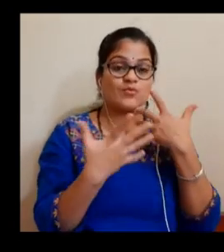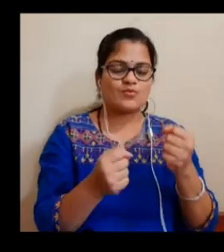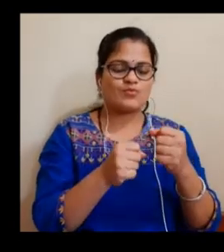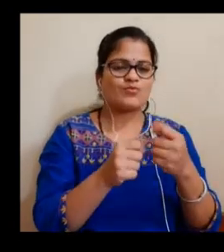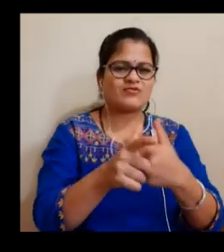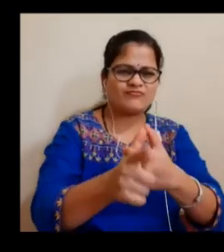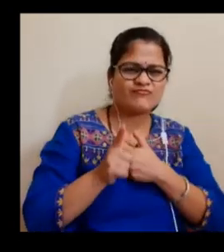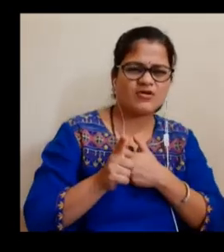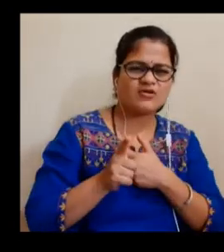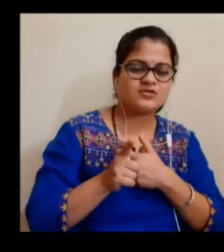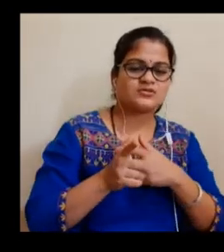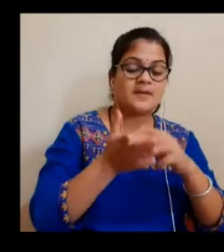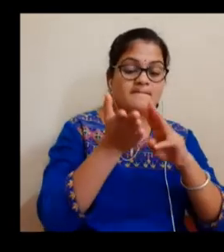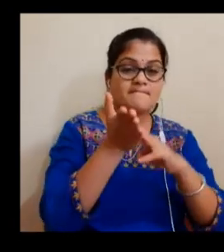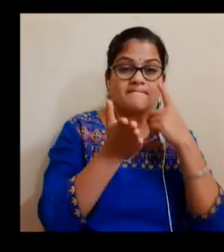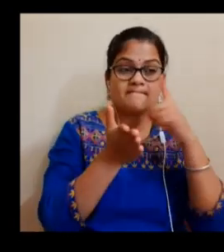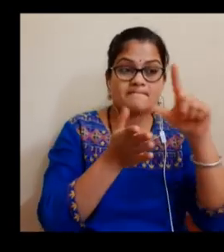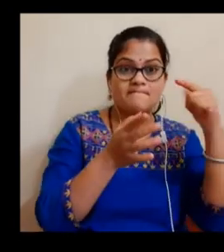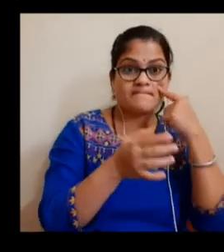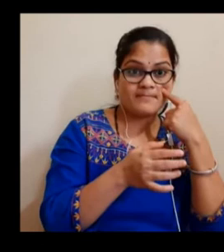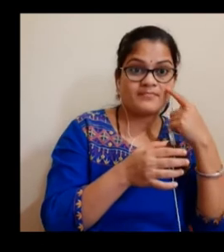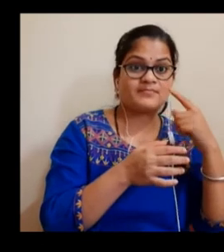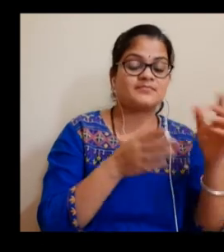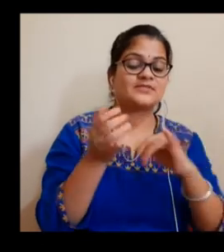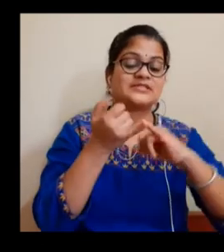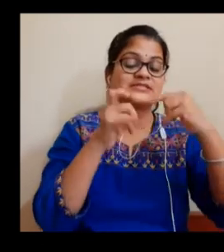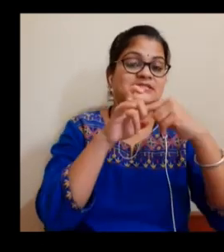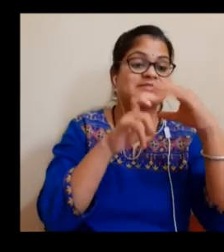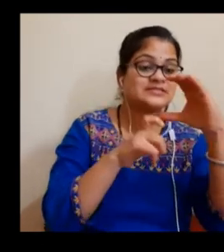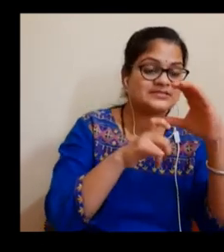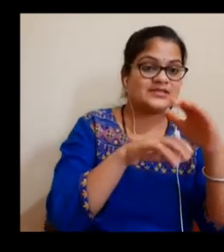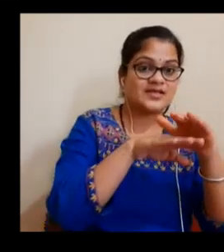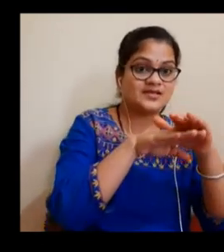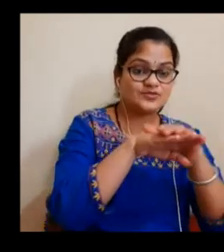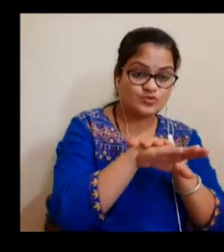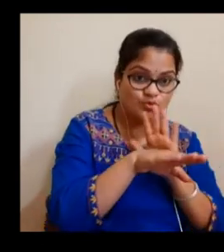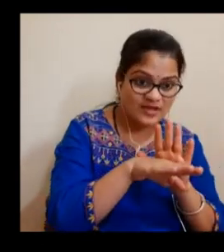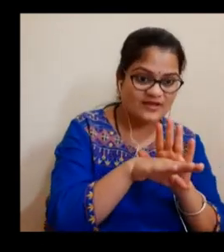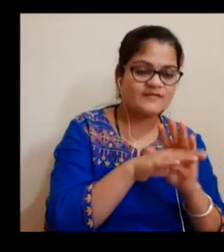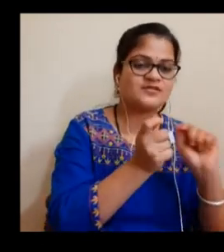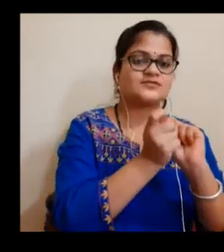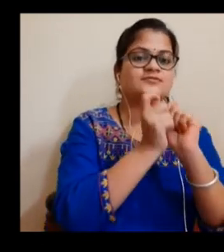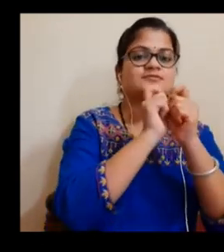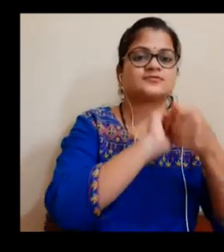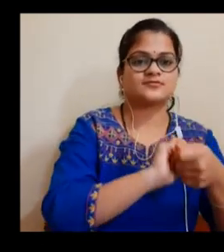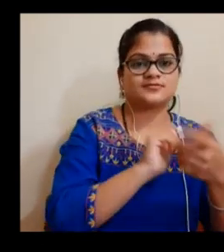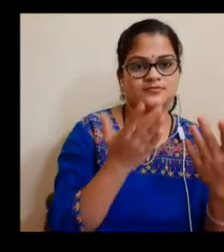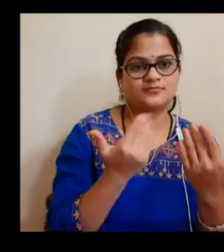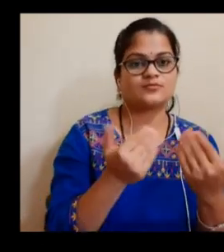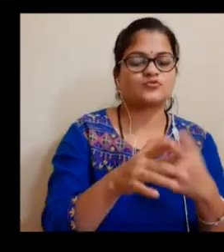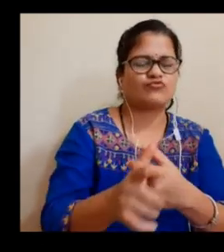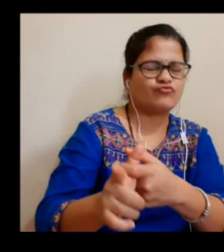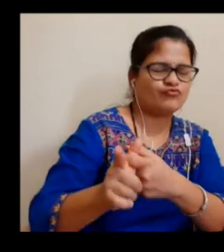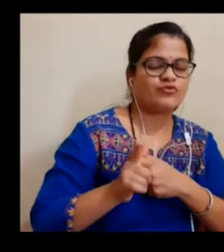1000. 1000 meaning 1000 millisecond, which is 1 second. So now you can reduce the. So what is happening is,